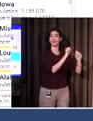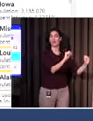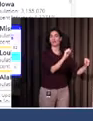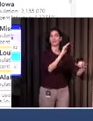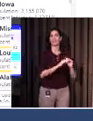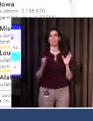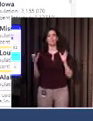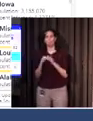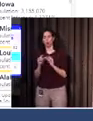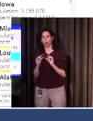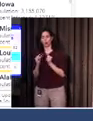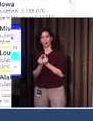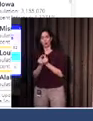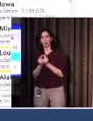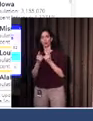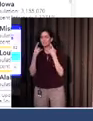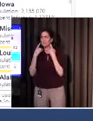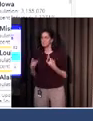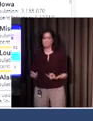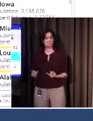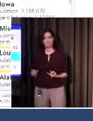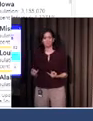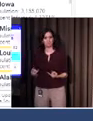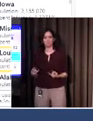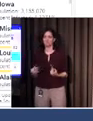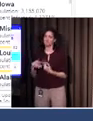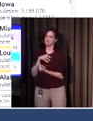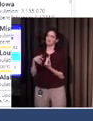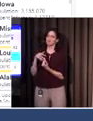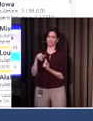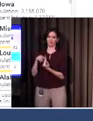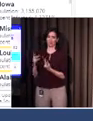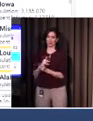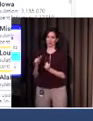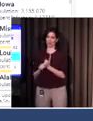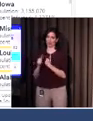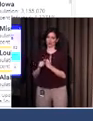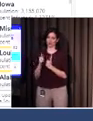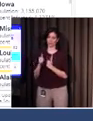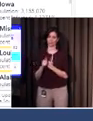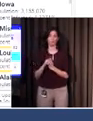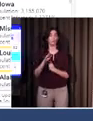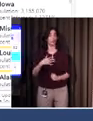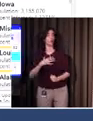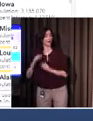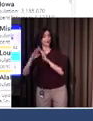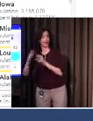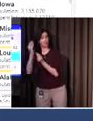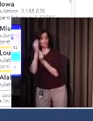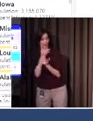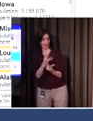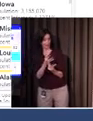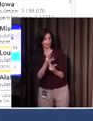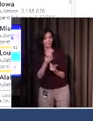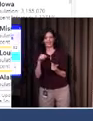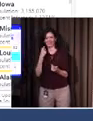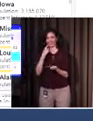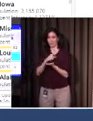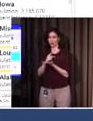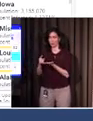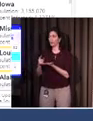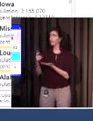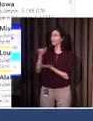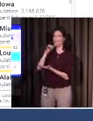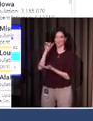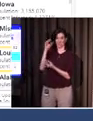the White House recommendations to us this week, which I think we made available to you all yesterday, specifically point out